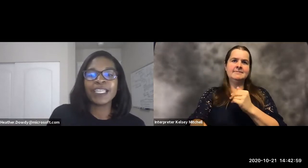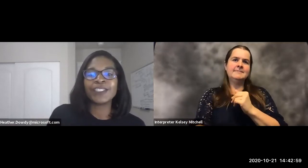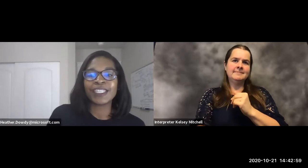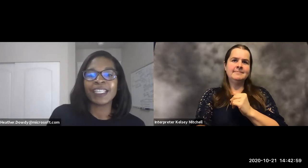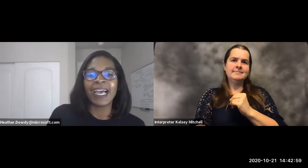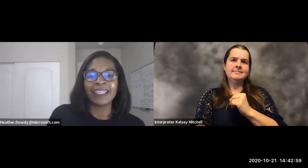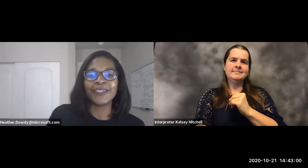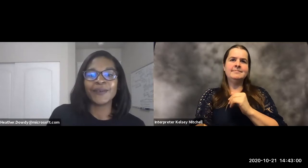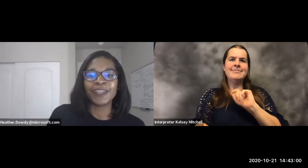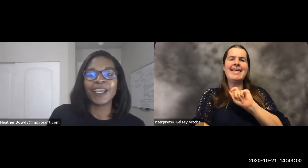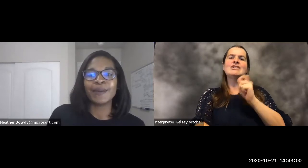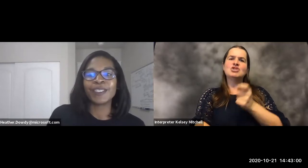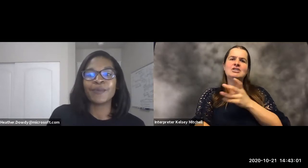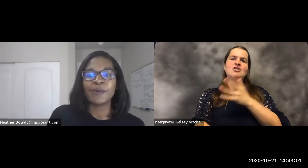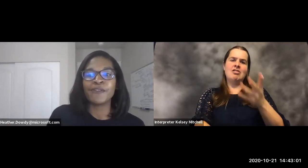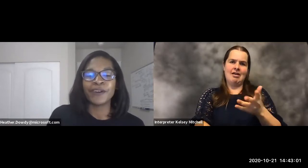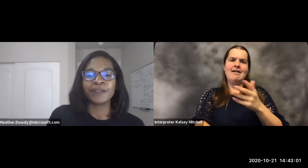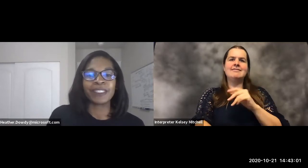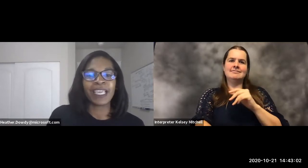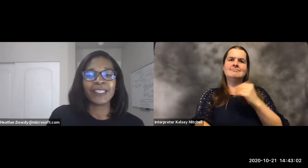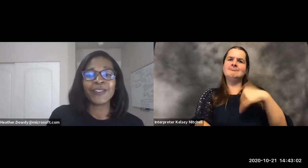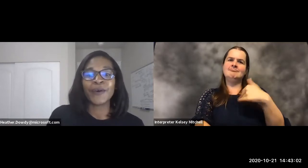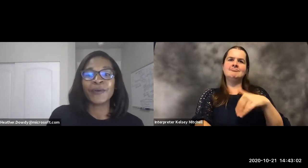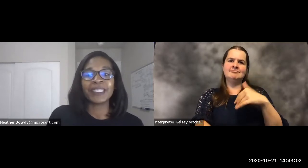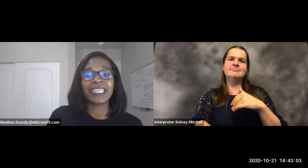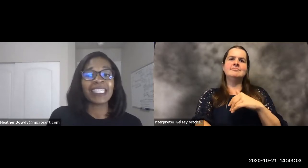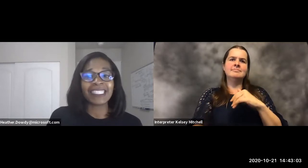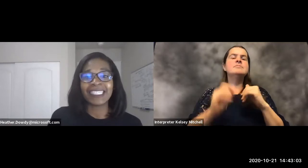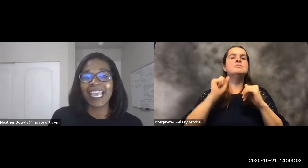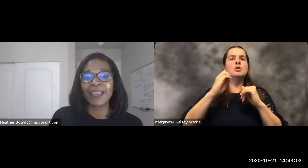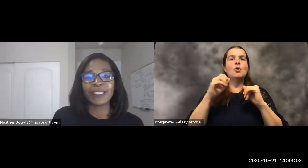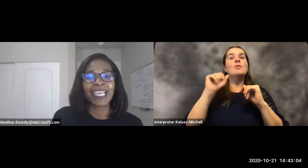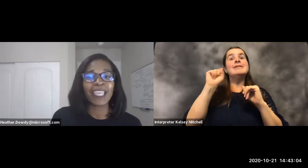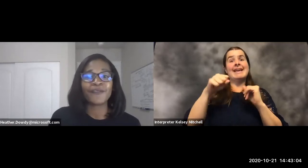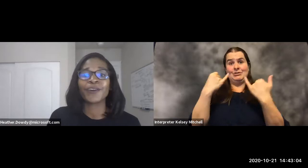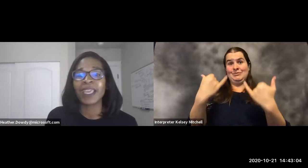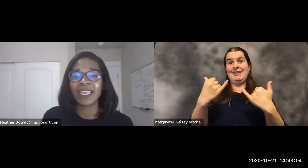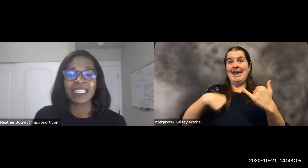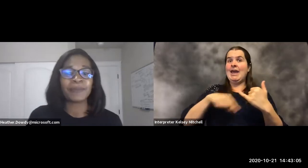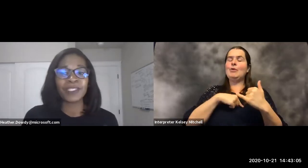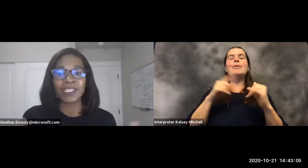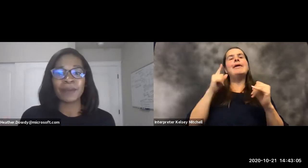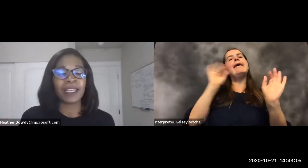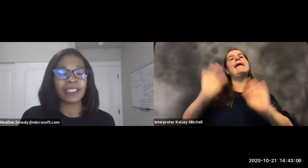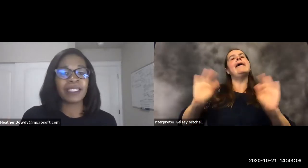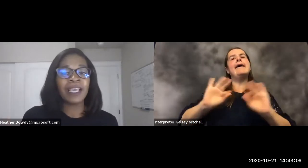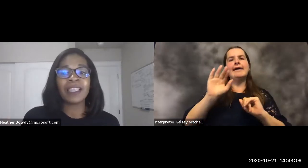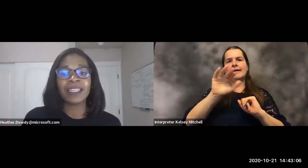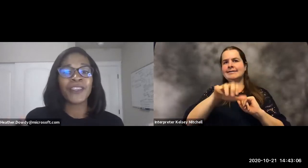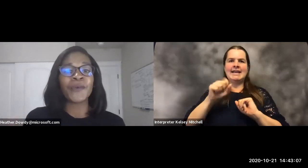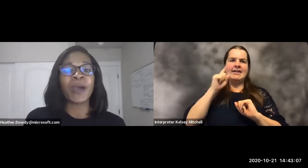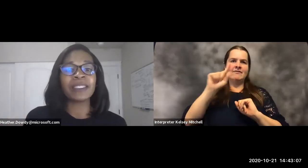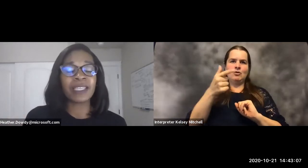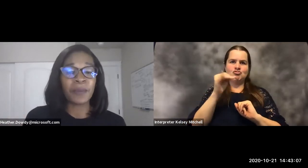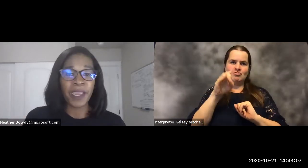We've changed a lot when it comes to the mobile phones. And so, yes, today we take it for granted, especially in a place